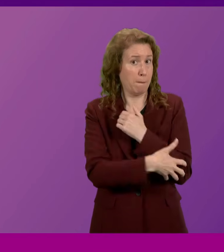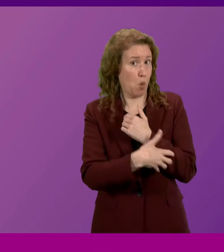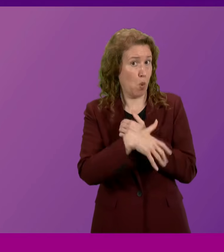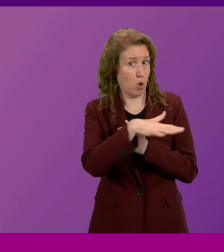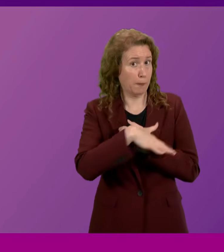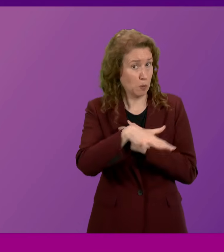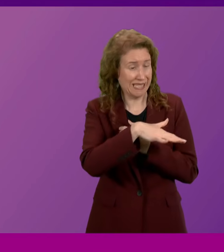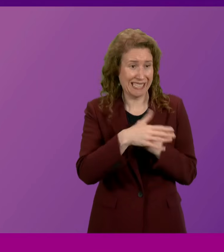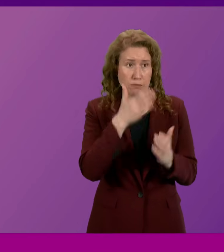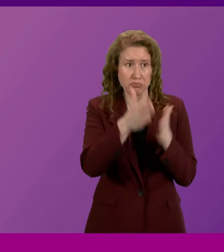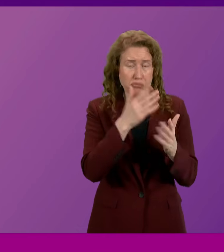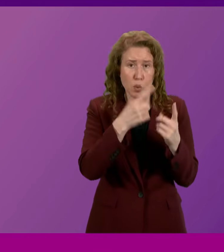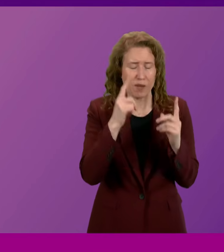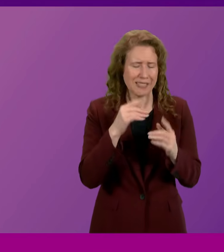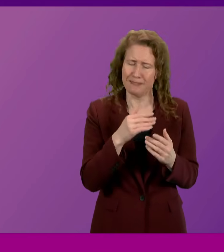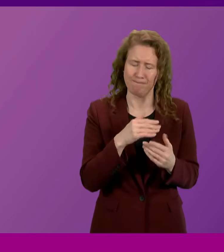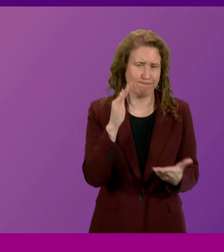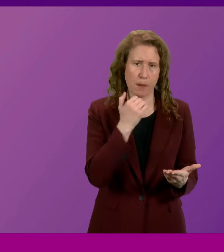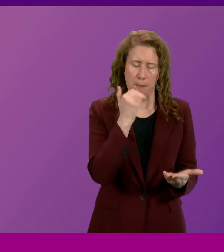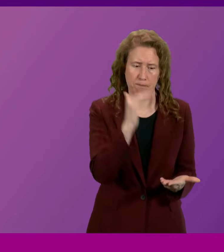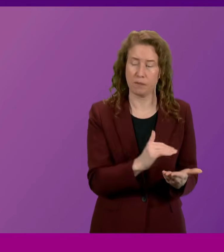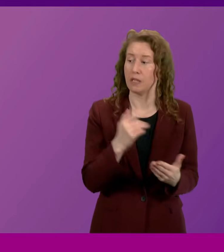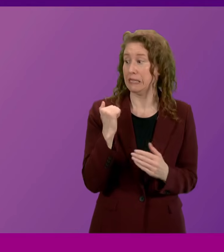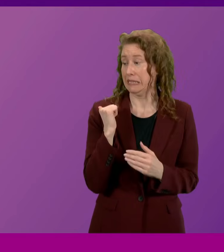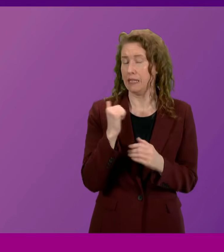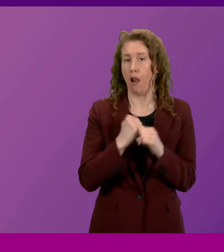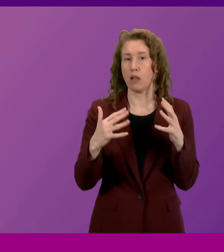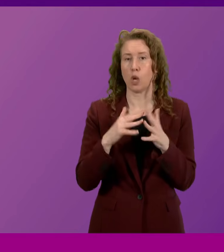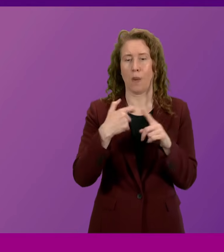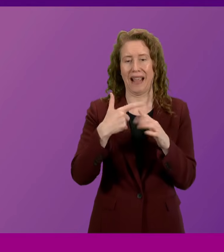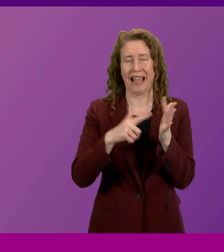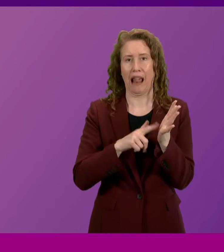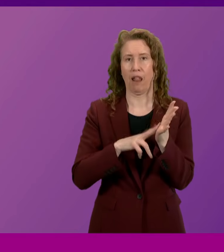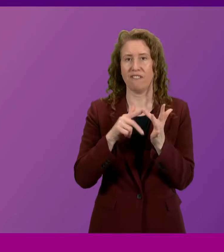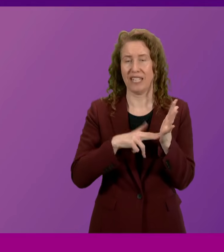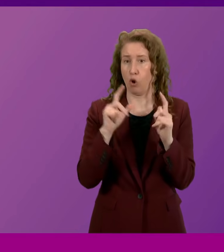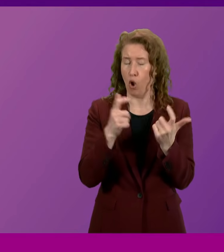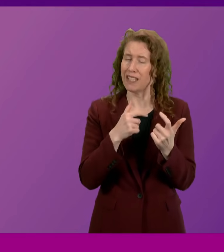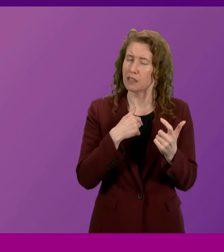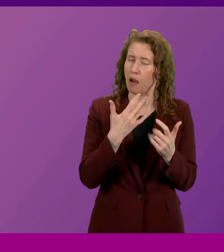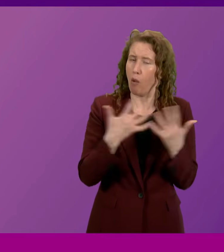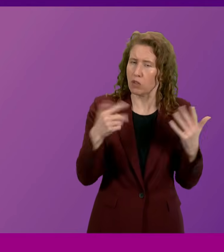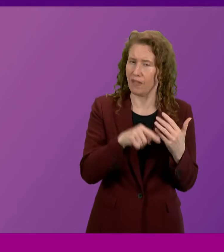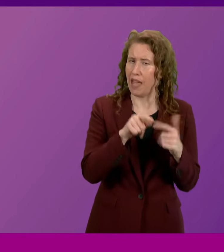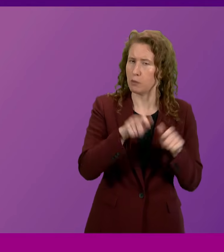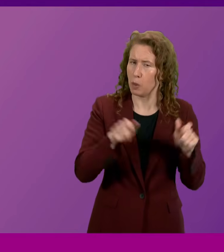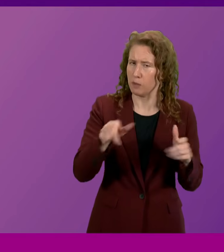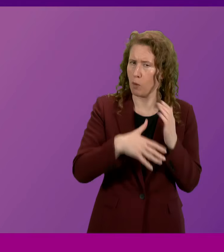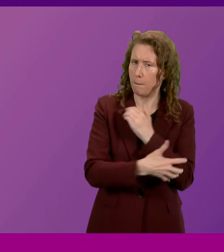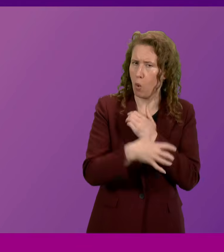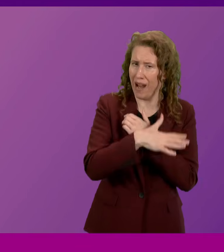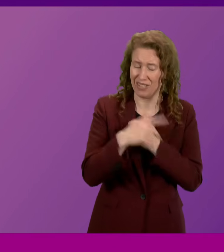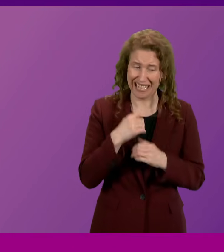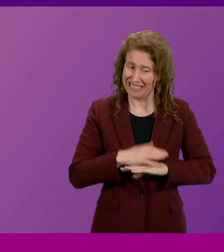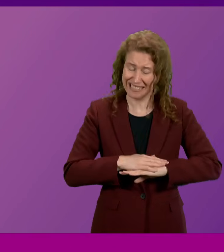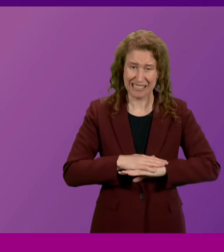fell. Yesterday, Glasgow Kelvin College, 40% of whose learners are from the poorest areas, told committee they're having to turn